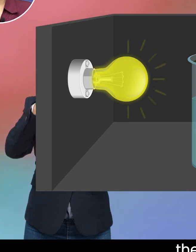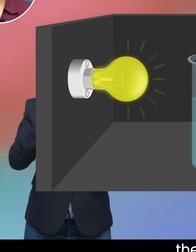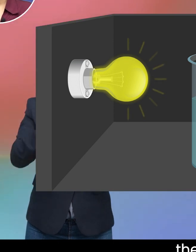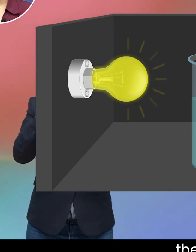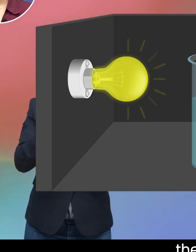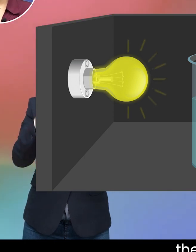form.